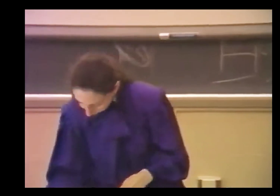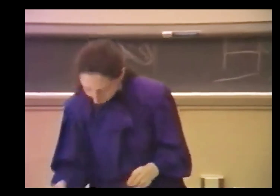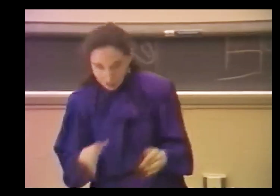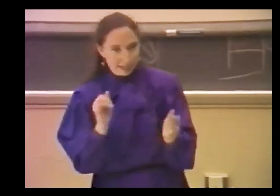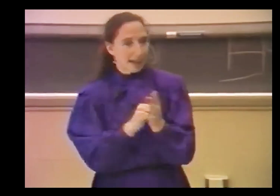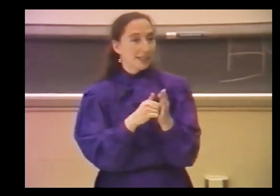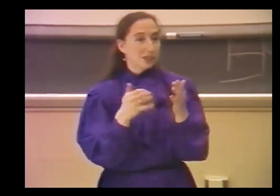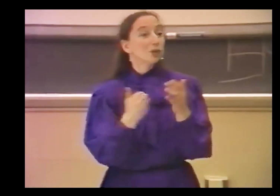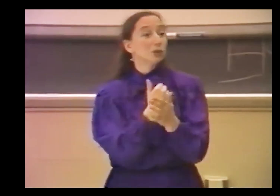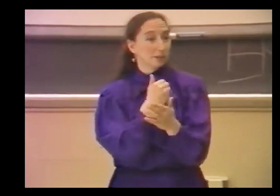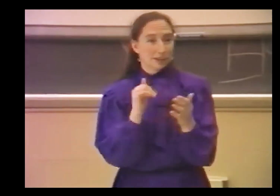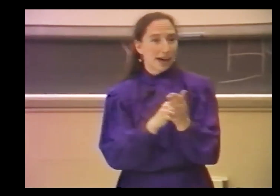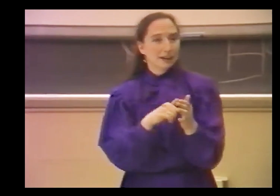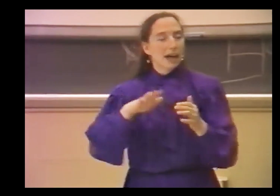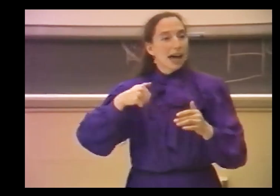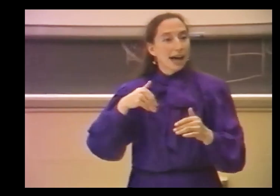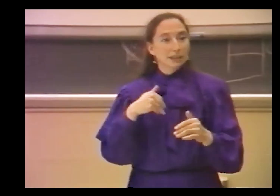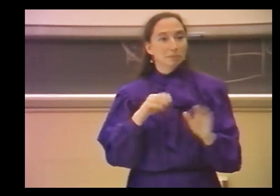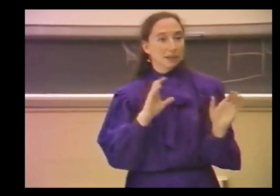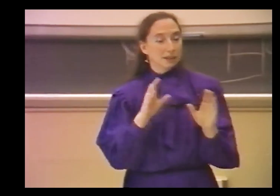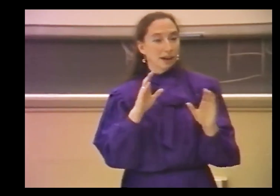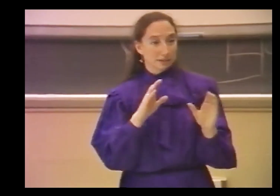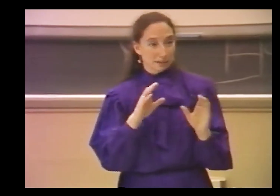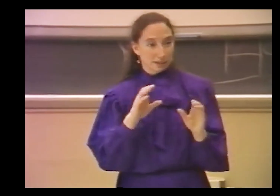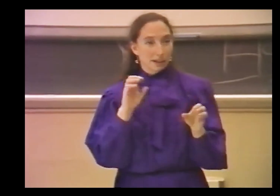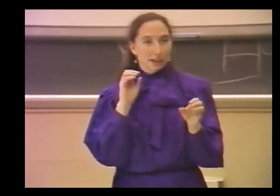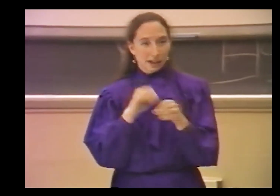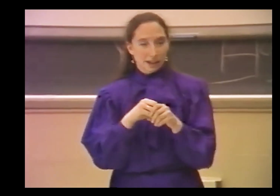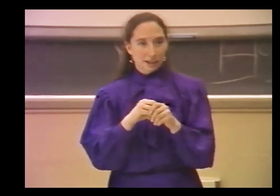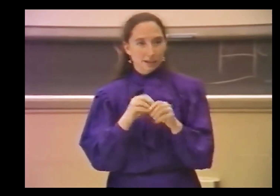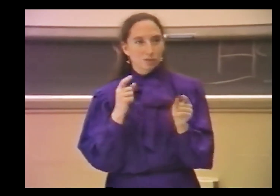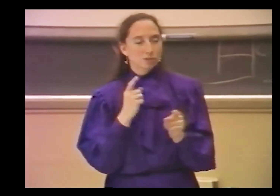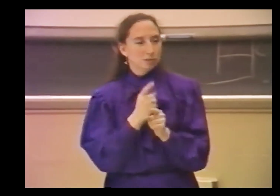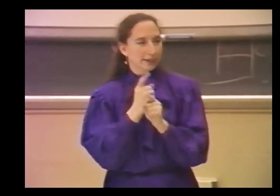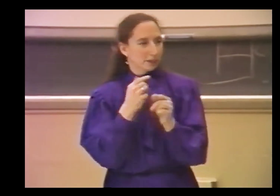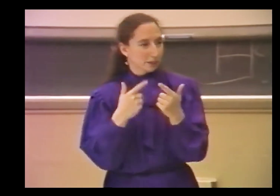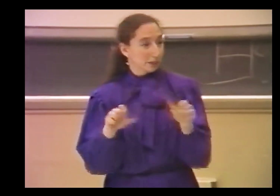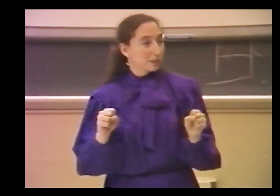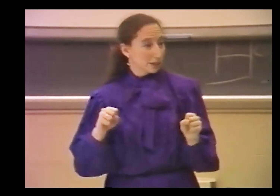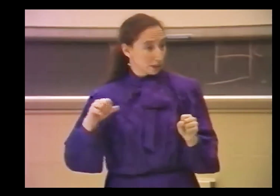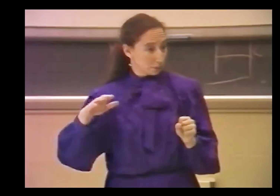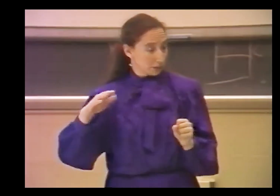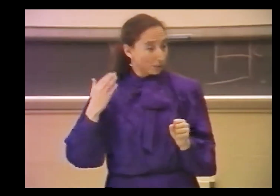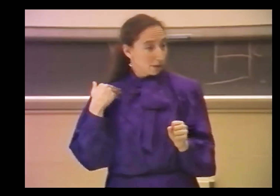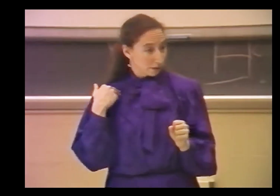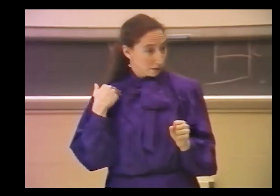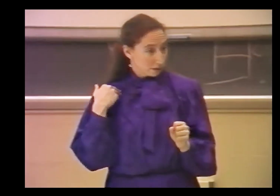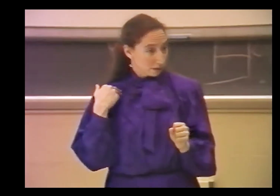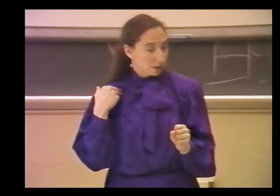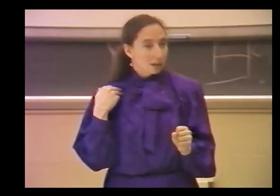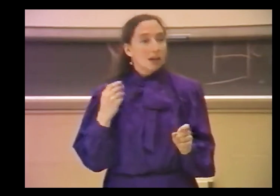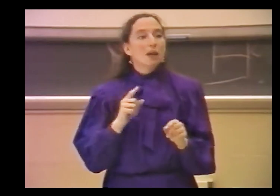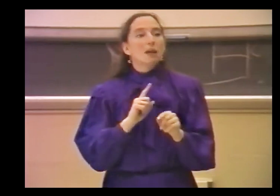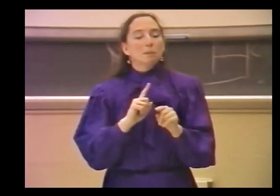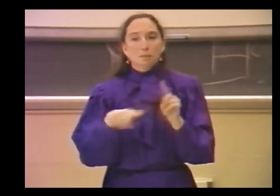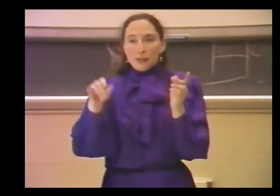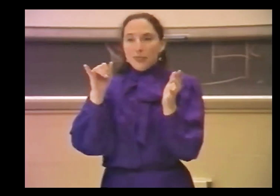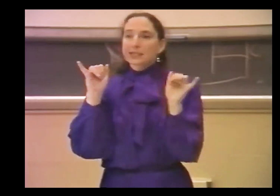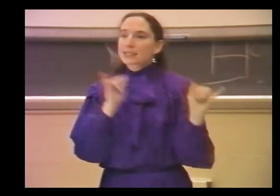Okay, and that's new. That hasn't been done in regular linguistics before. But the